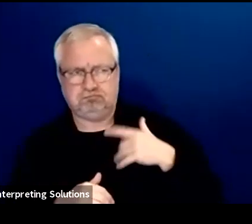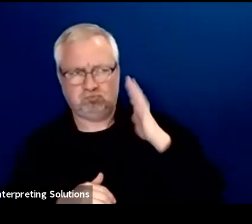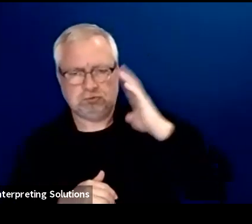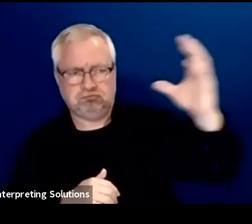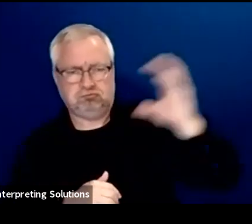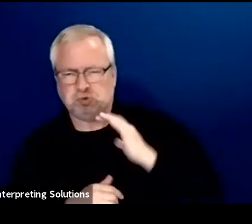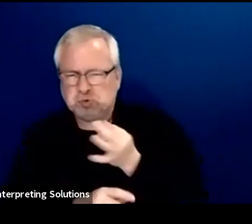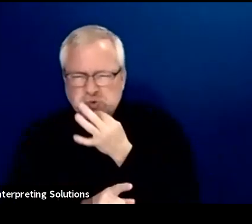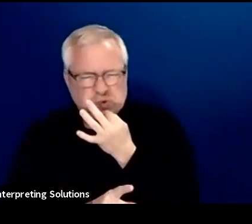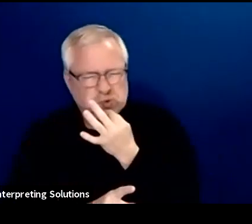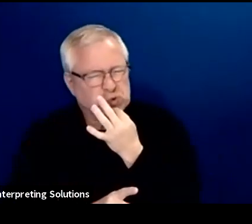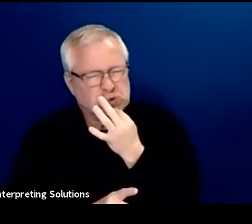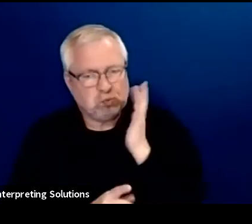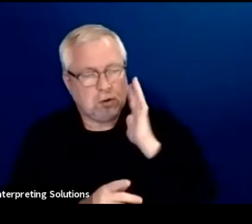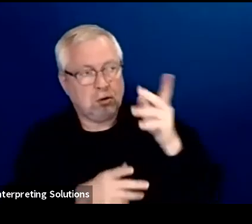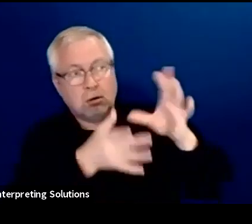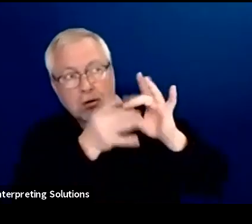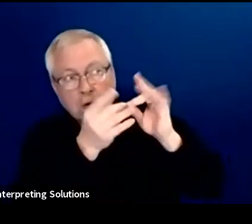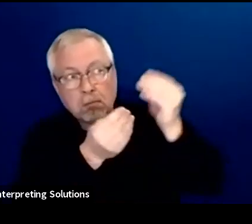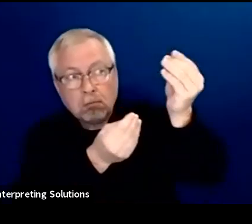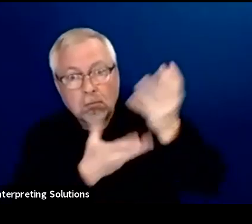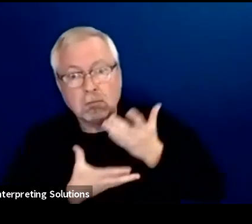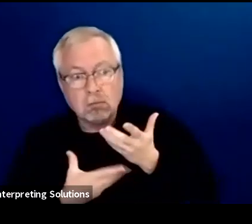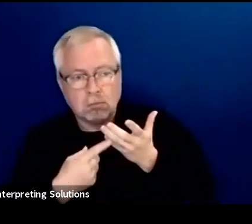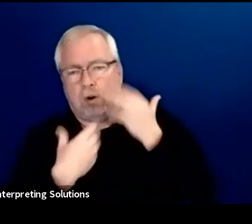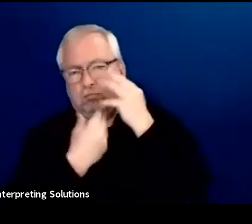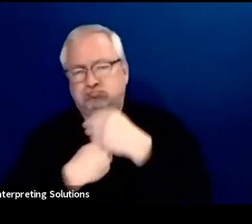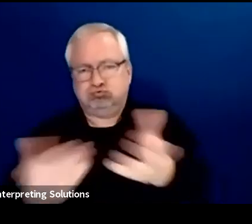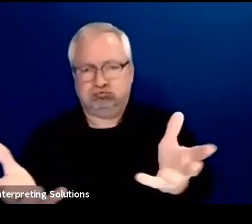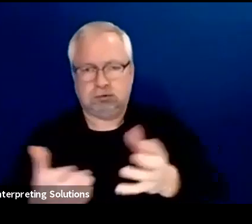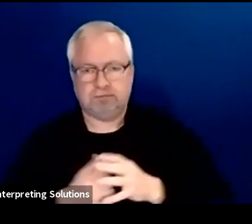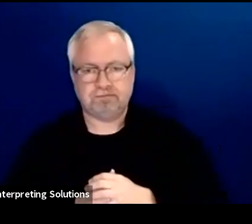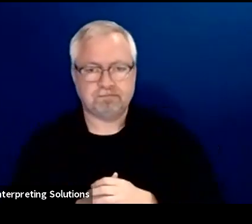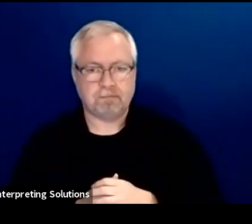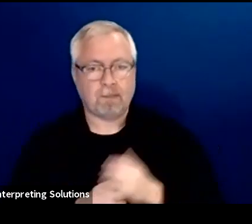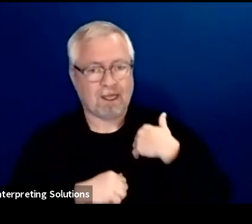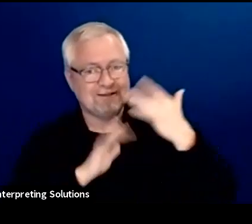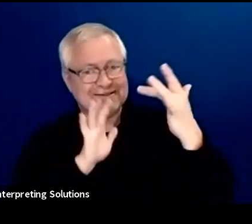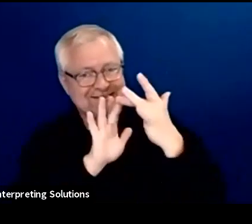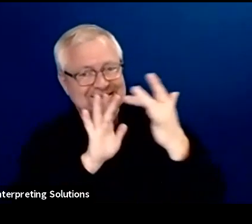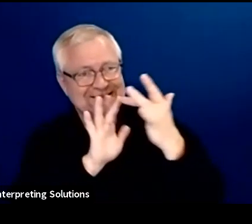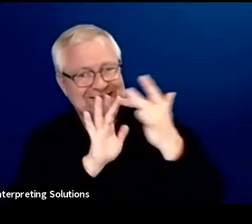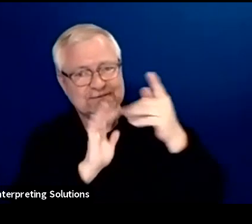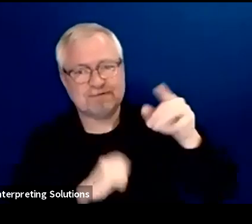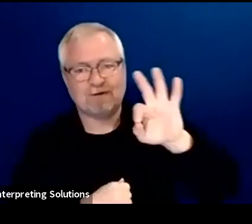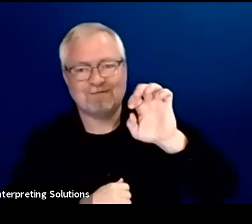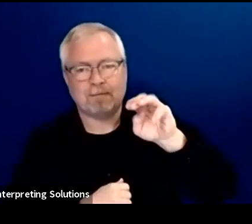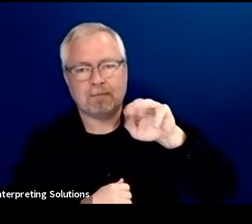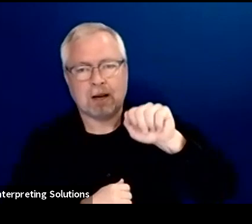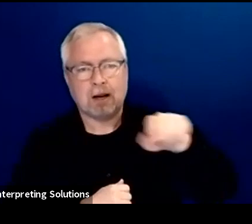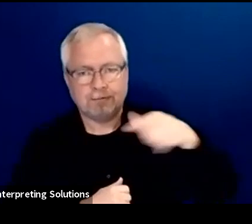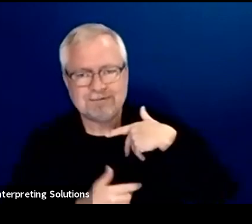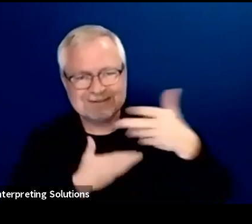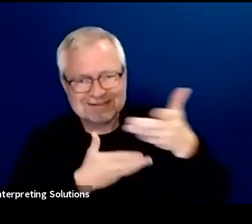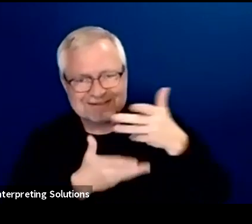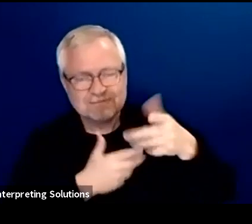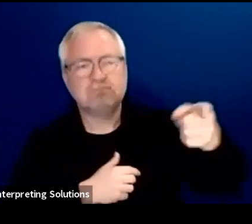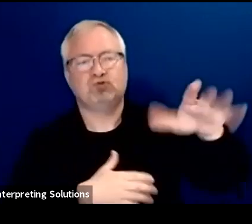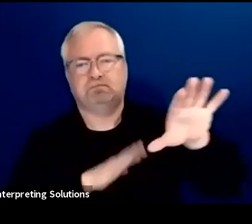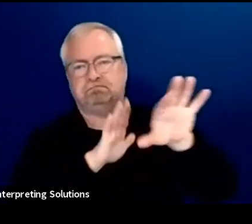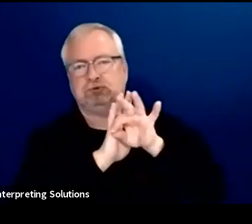government. Our team is in very close contact with FEMA. They assigned a senior liaison officer to Minnesota, and